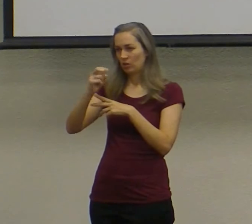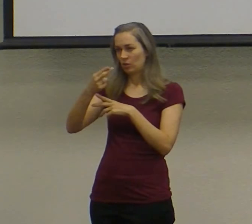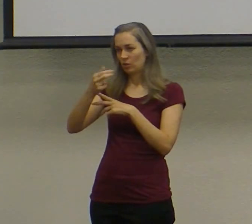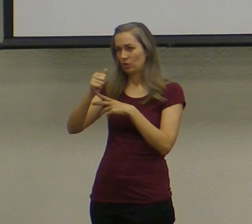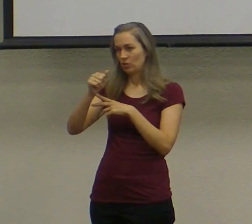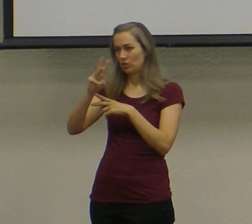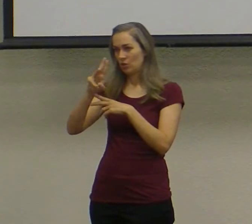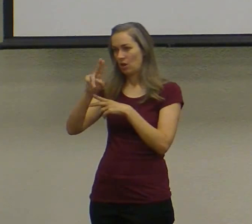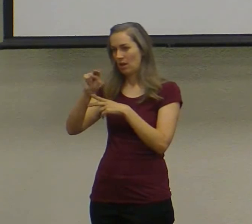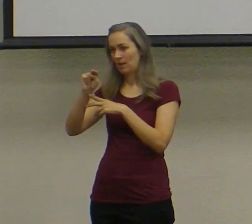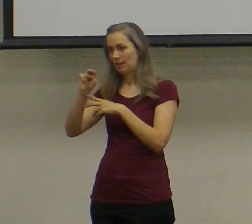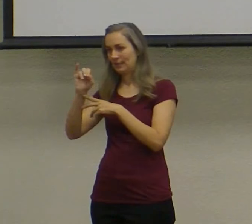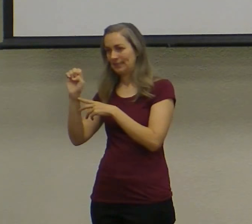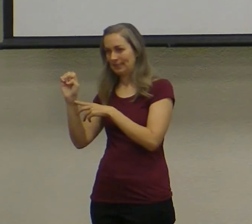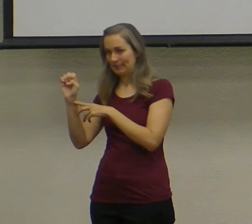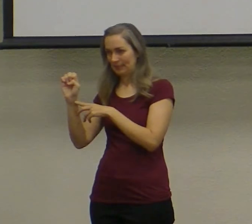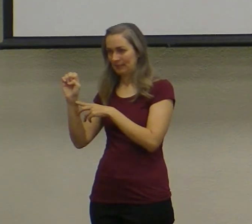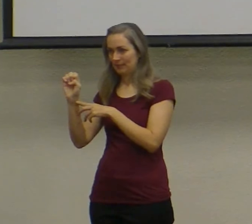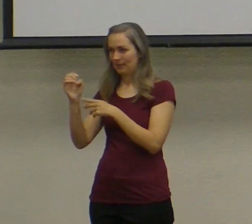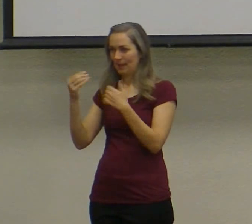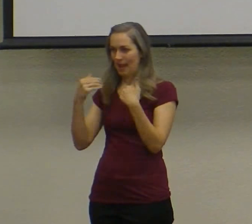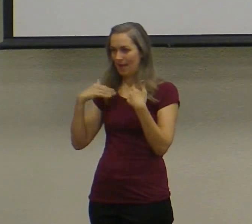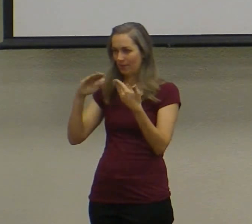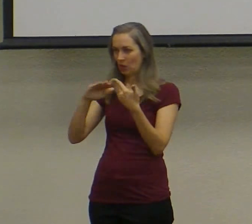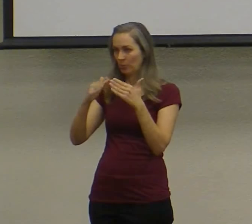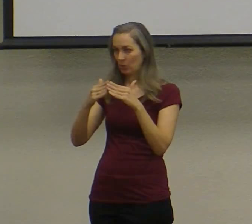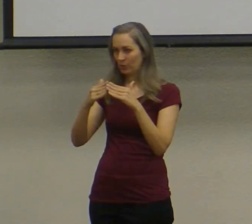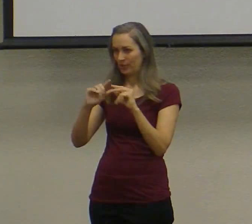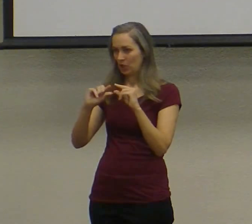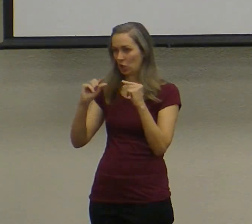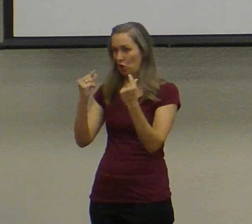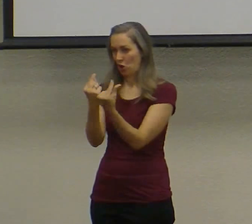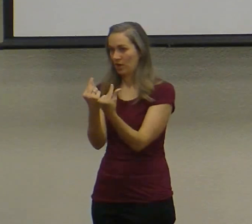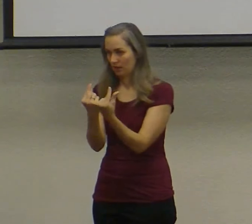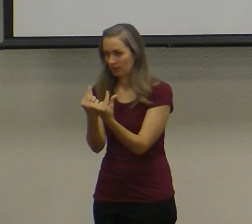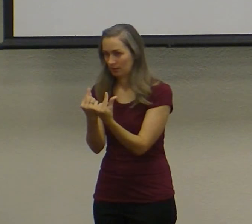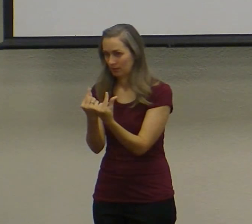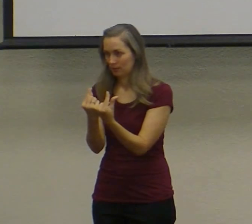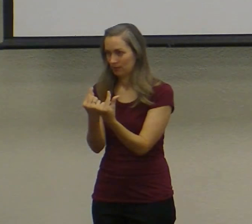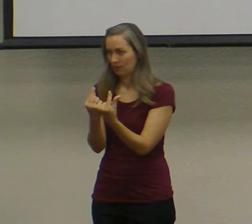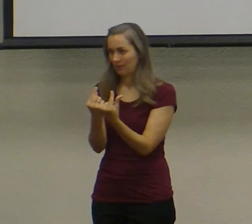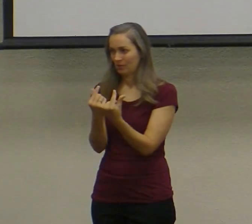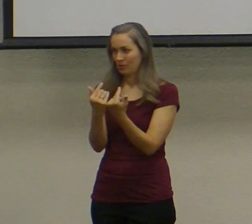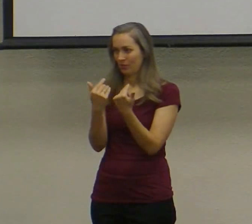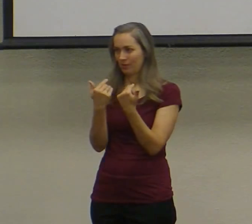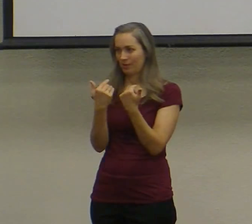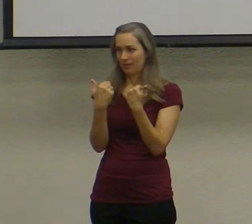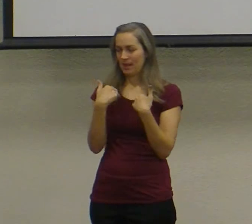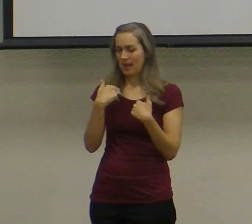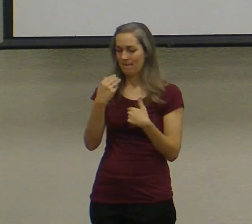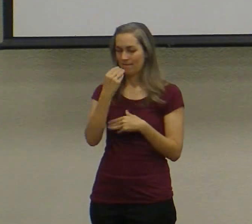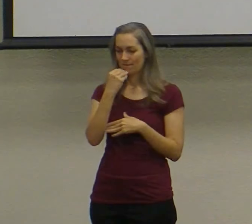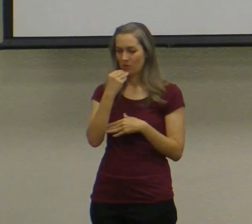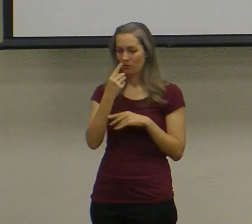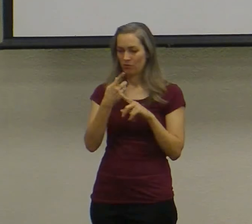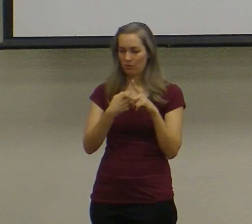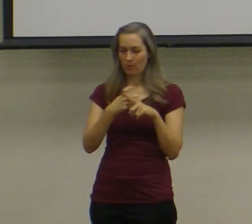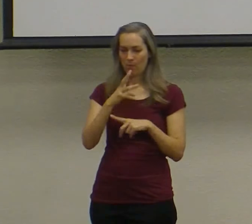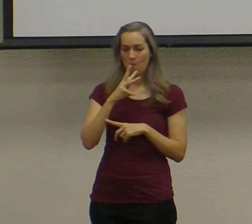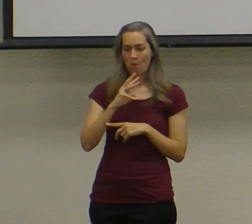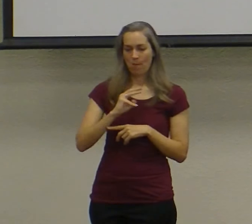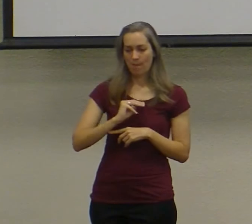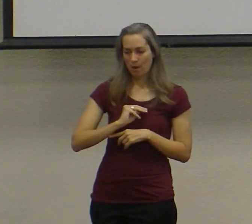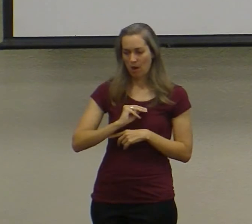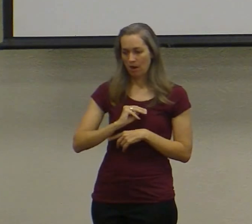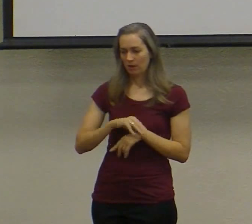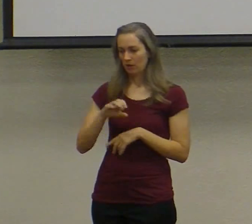garden where they have distribution coming from like Walmart, Kroger's, places like